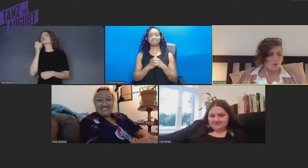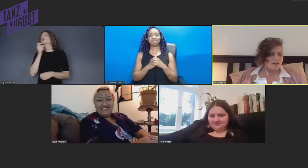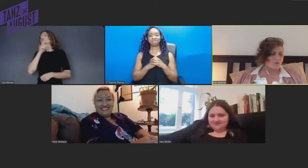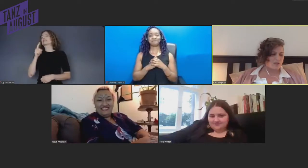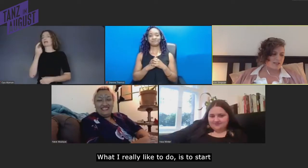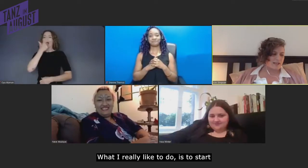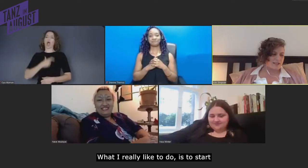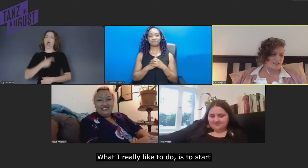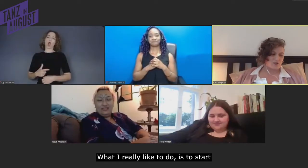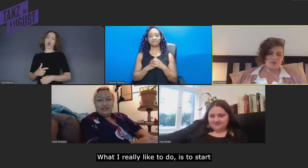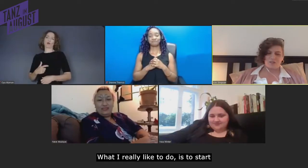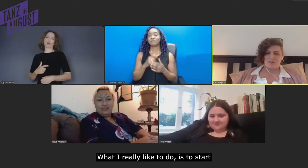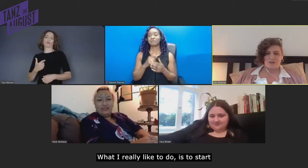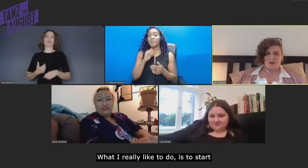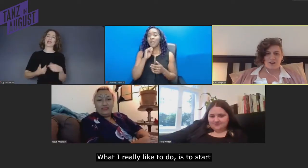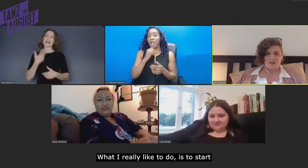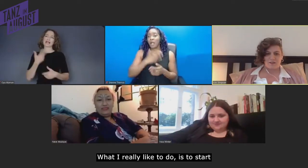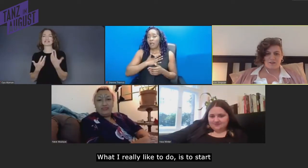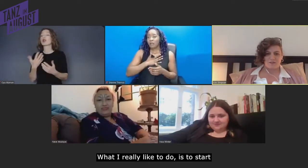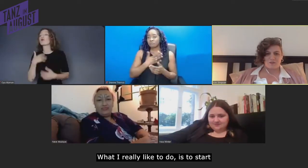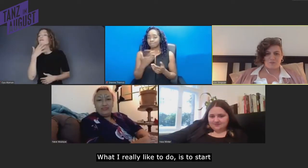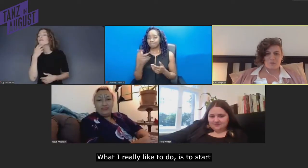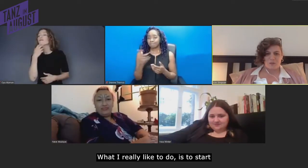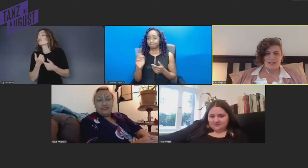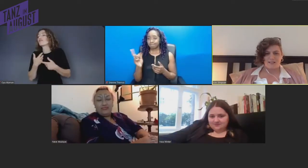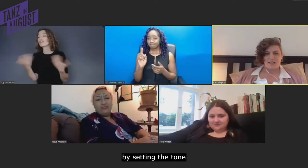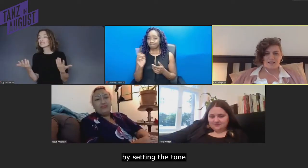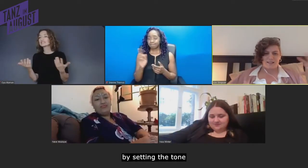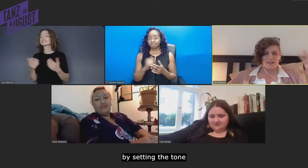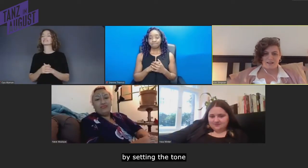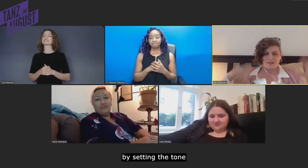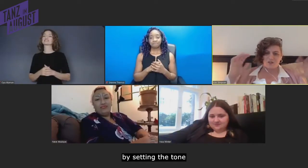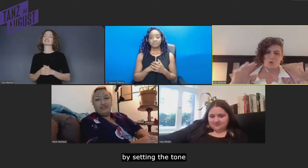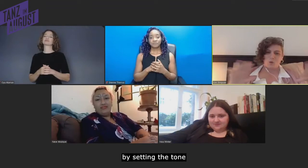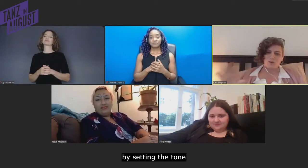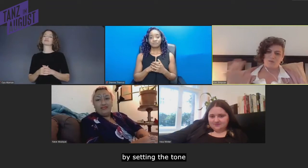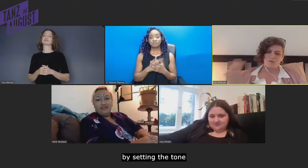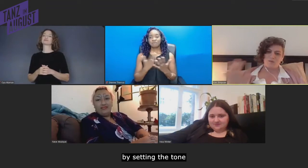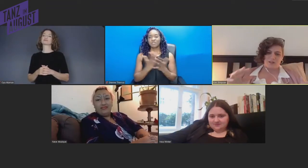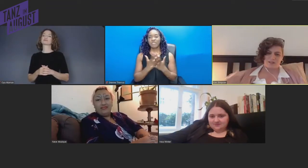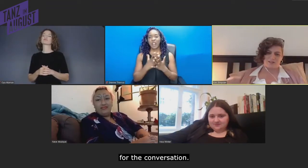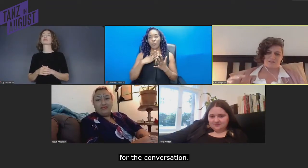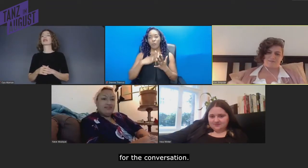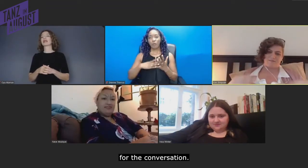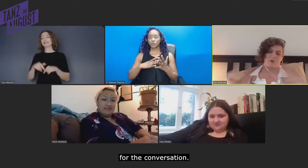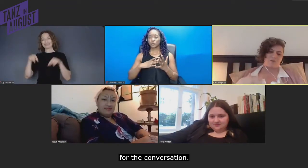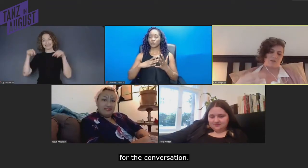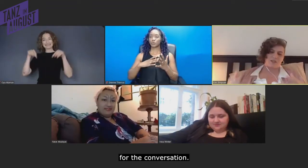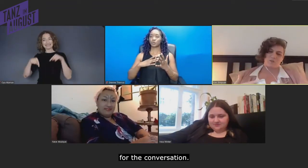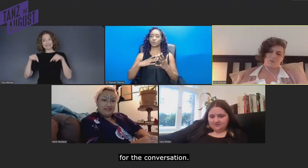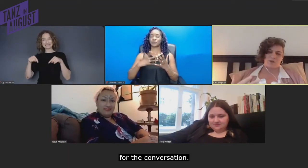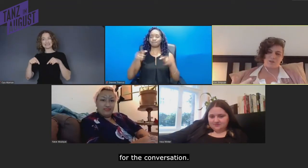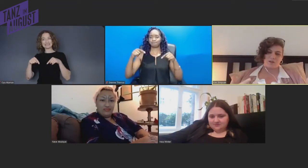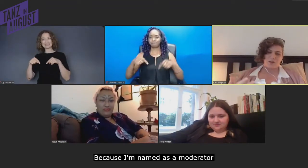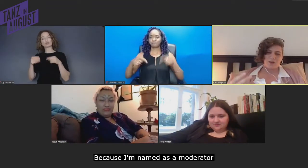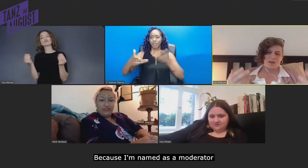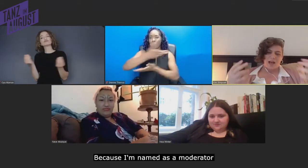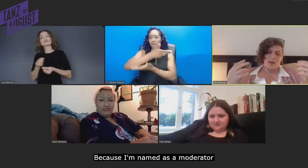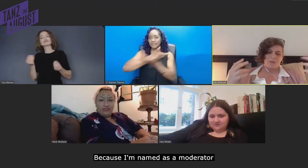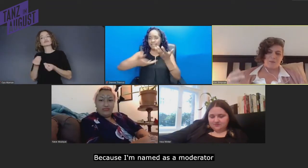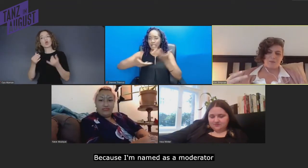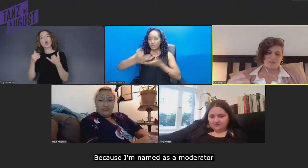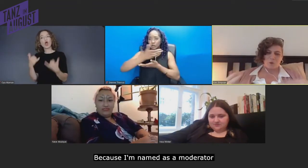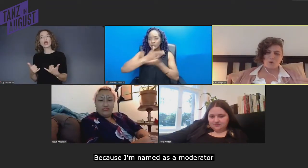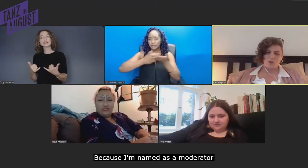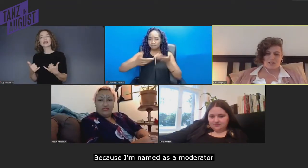What I'd really like to do is to start by setting the tone for this conversation, because I'm